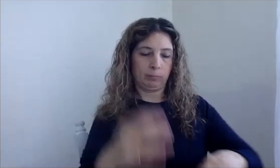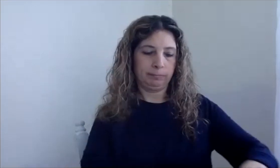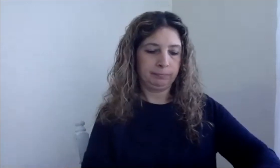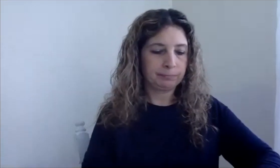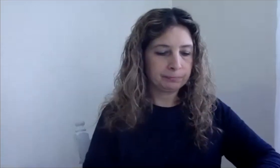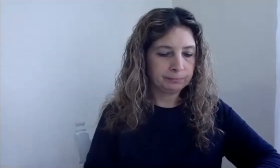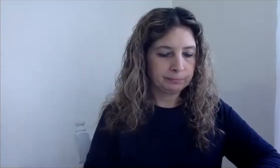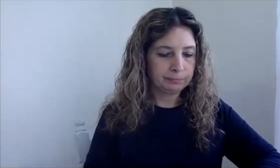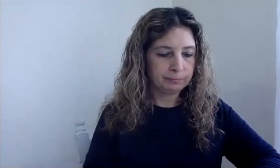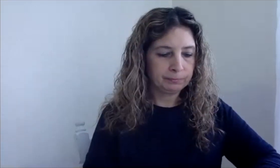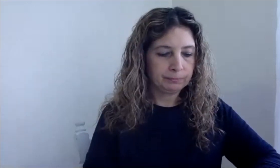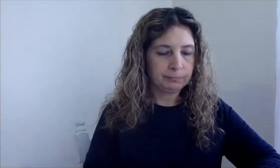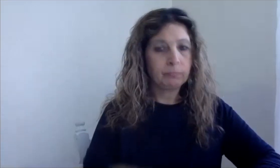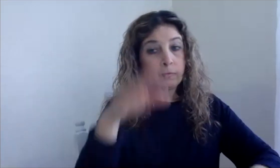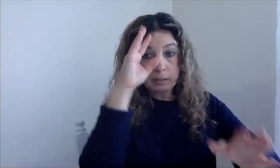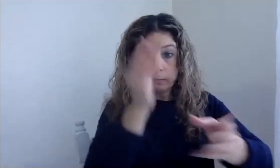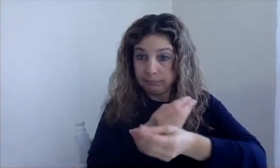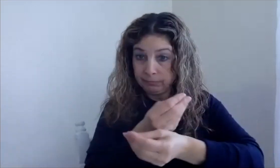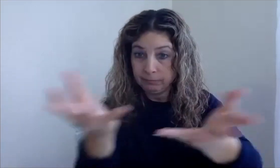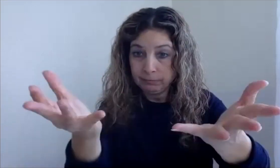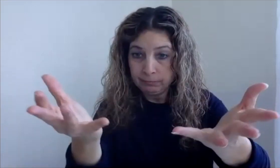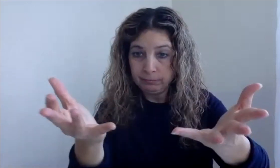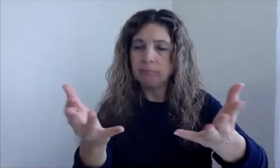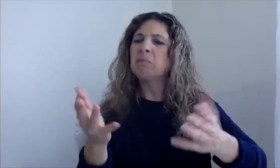As for my final topic for this President's Post,